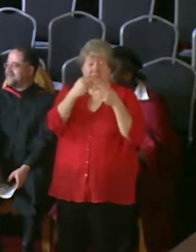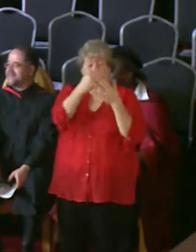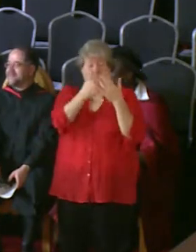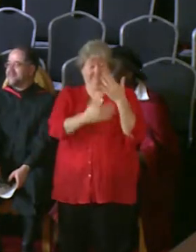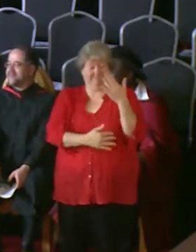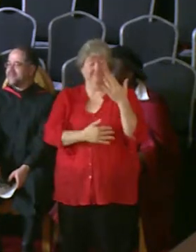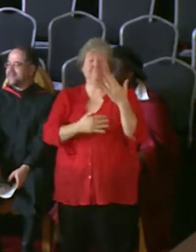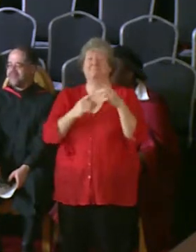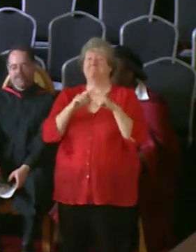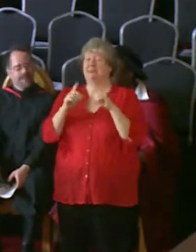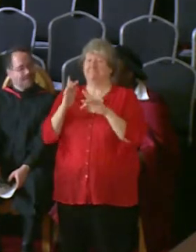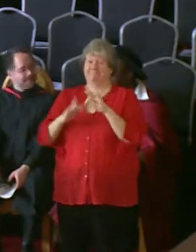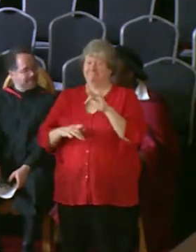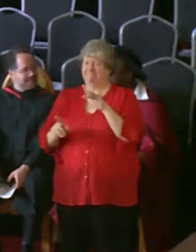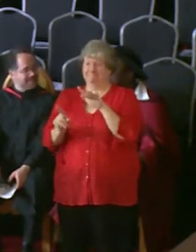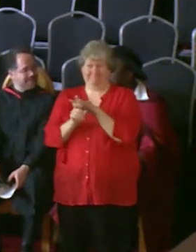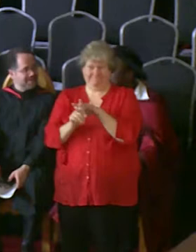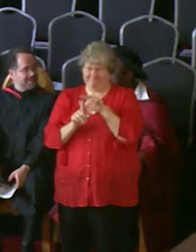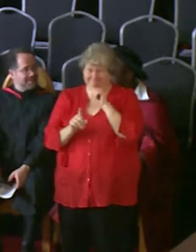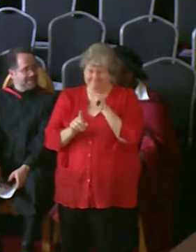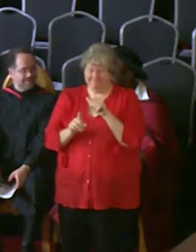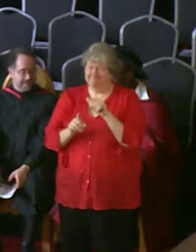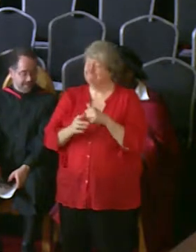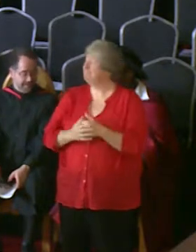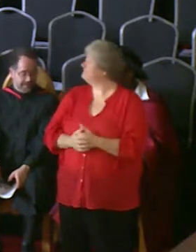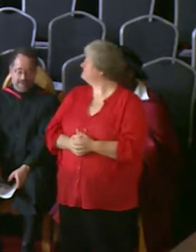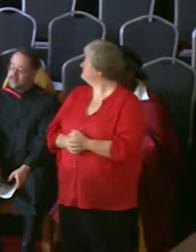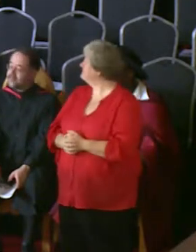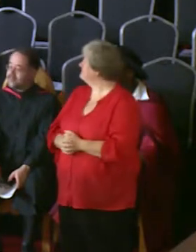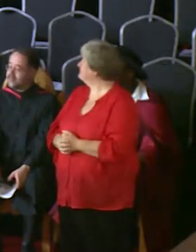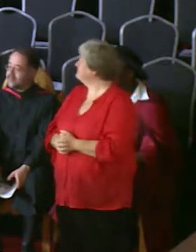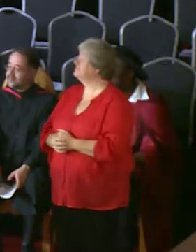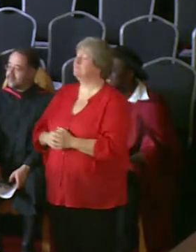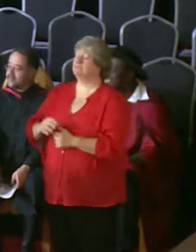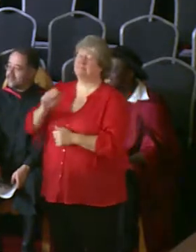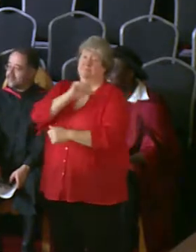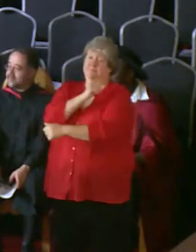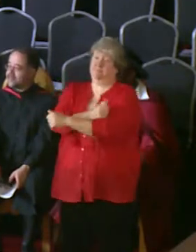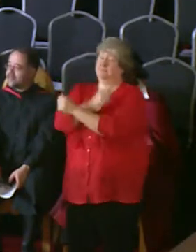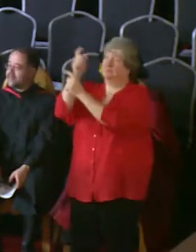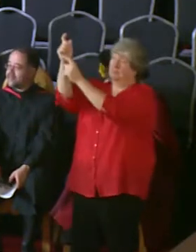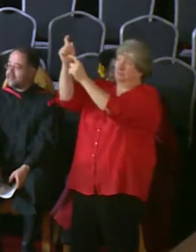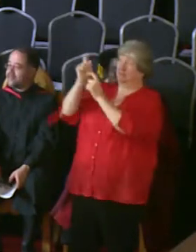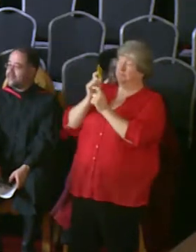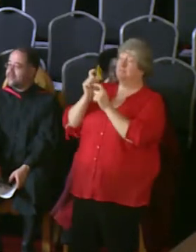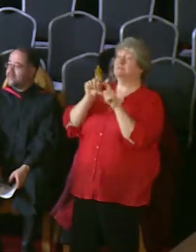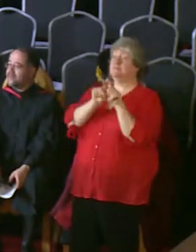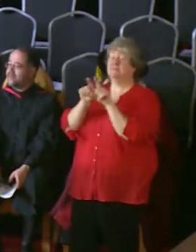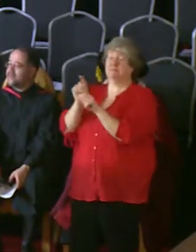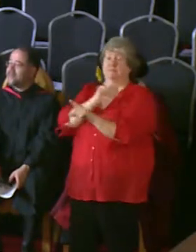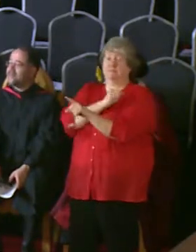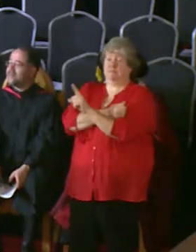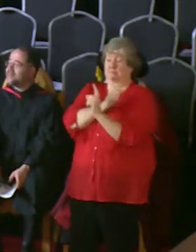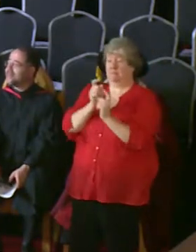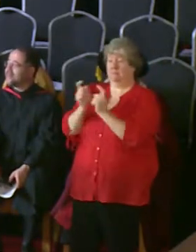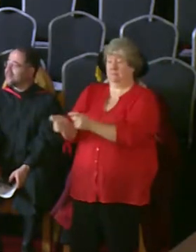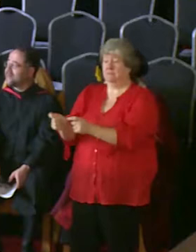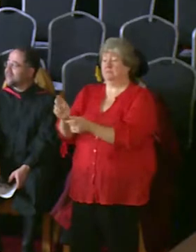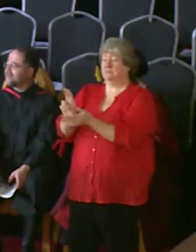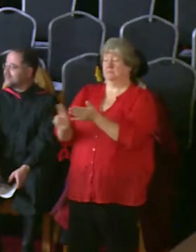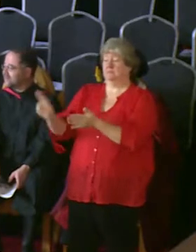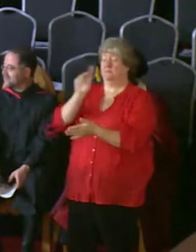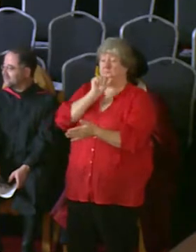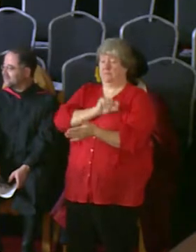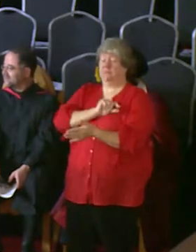to be present at this ceremony. By virtue of the authority vested in me and in the University of